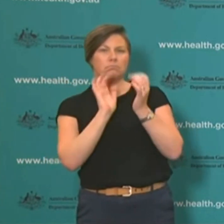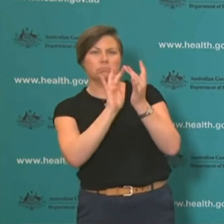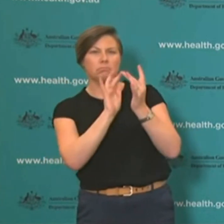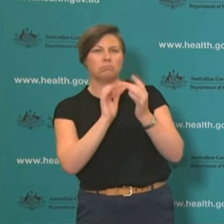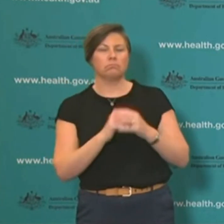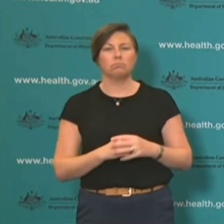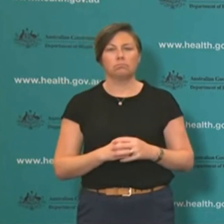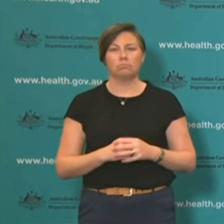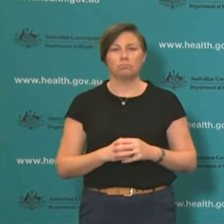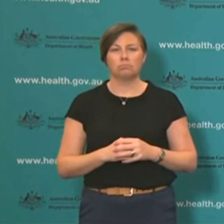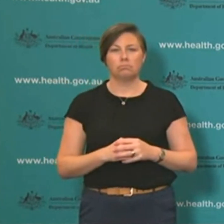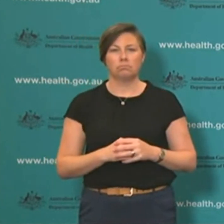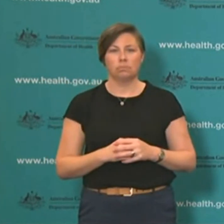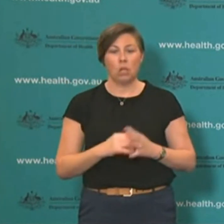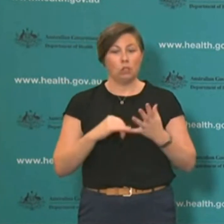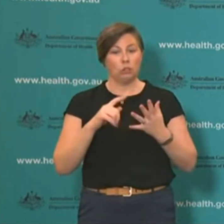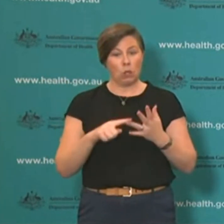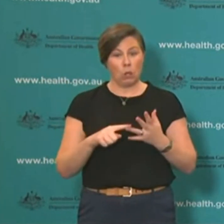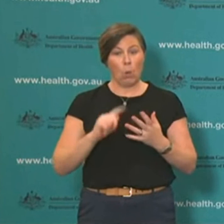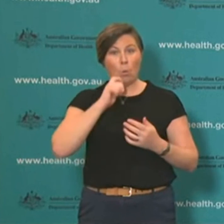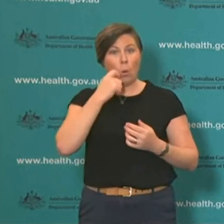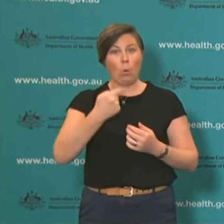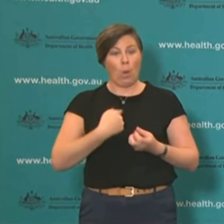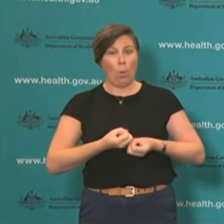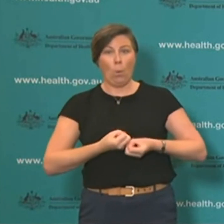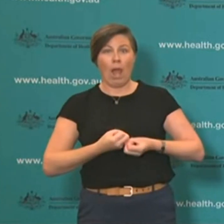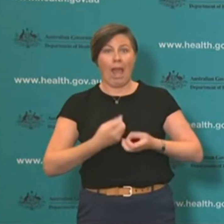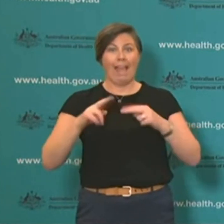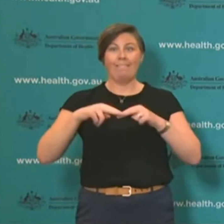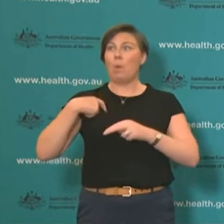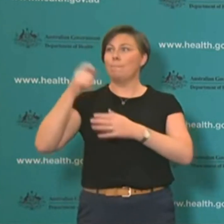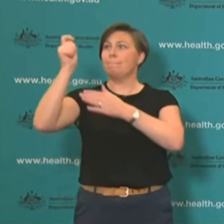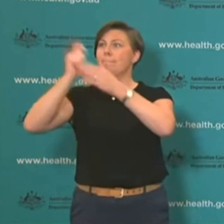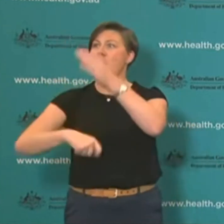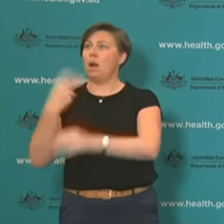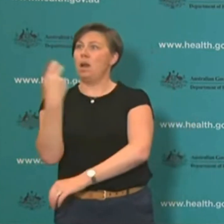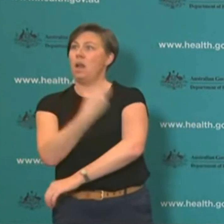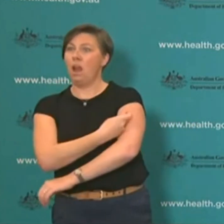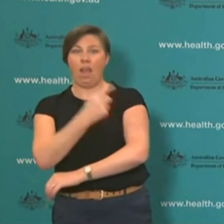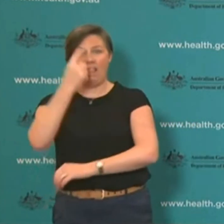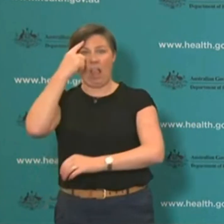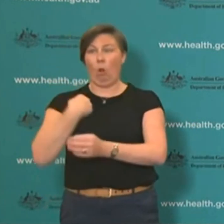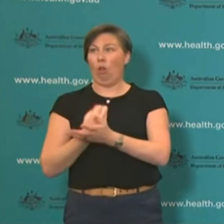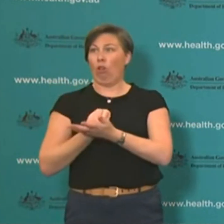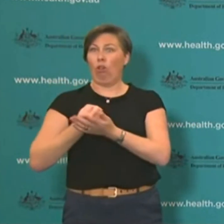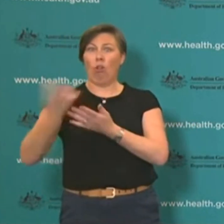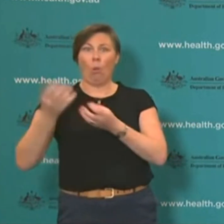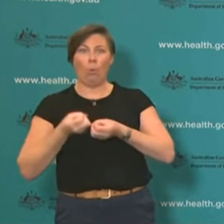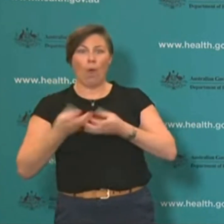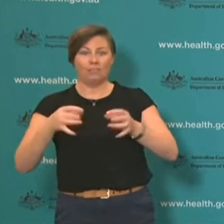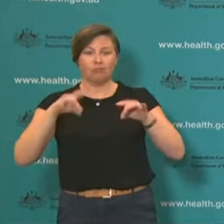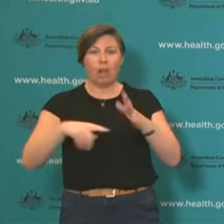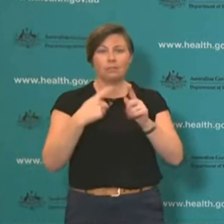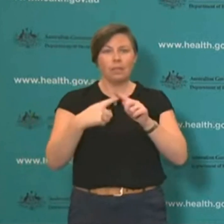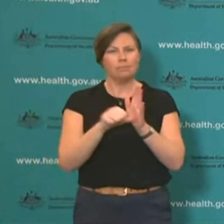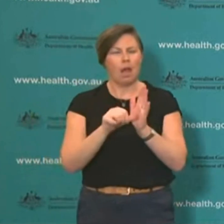any single Australian taxpayer's dollar that's spent will be absolutely in the interests of the Australian taxpayer. And I'll take one